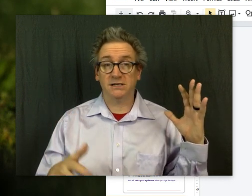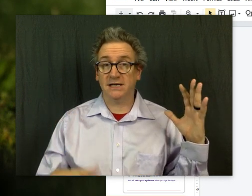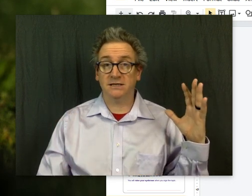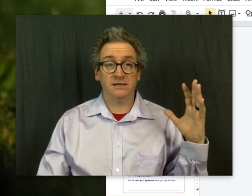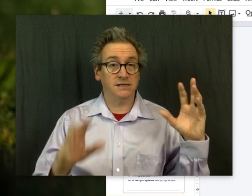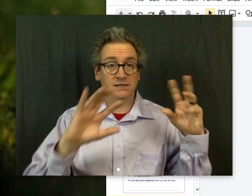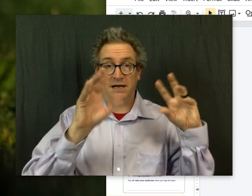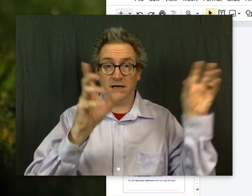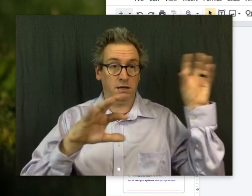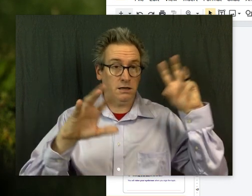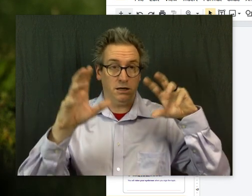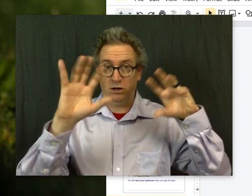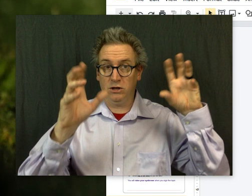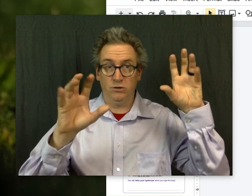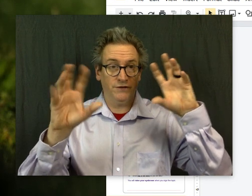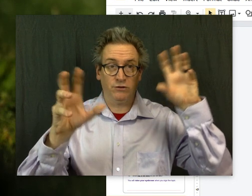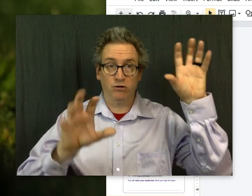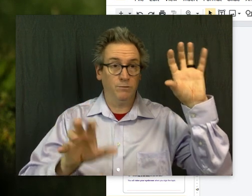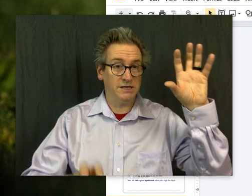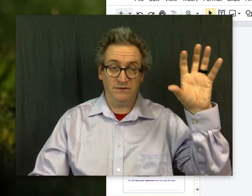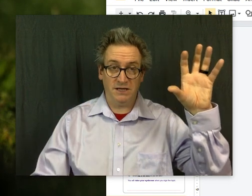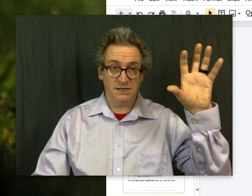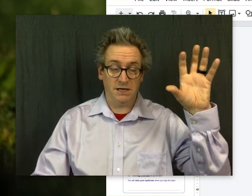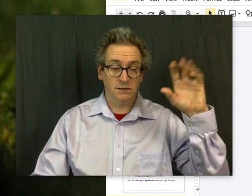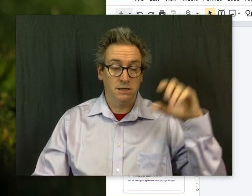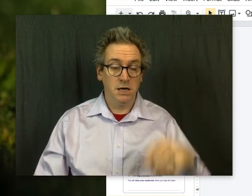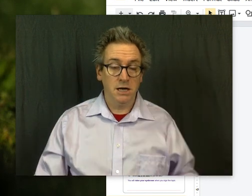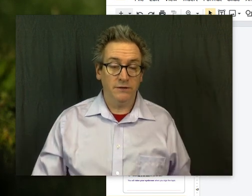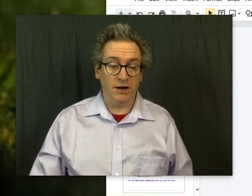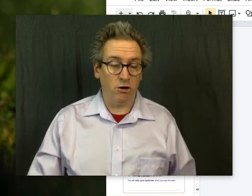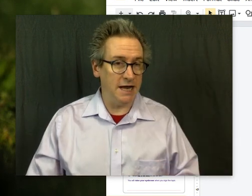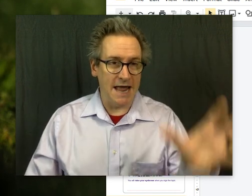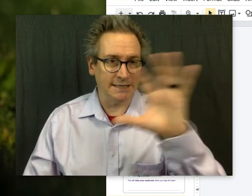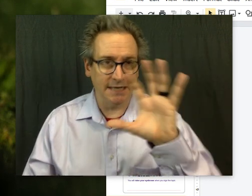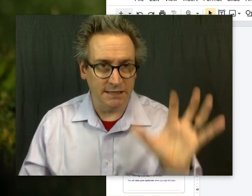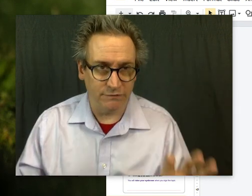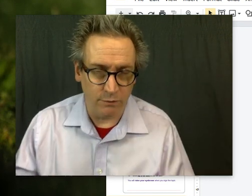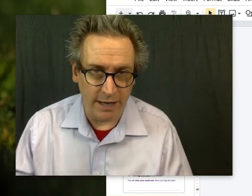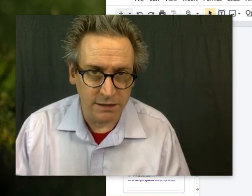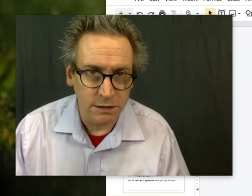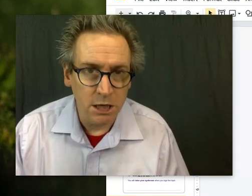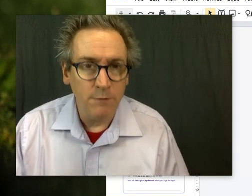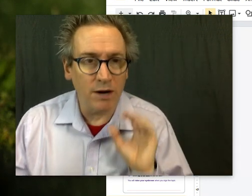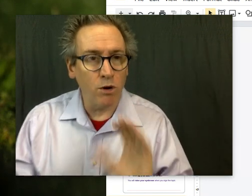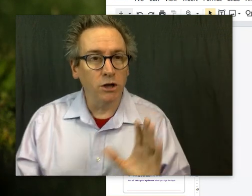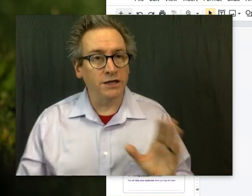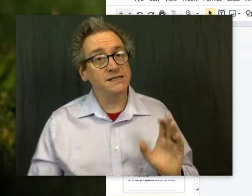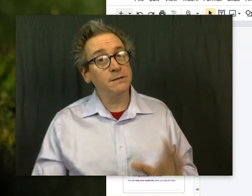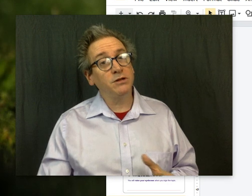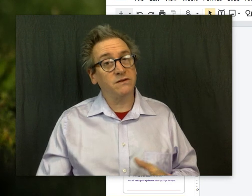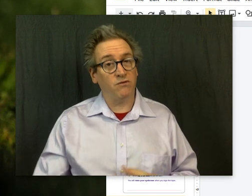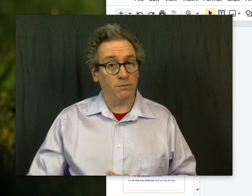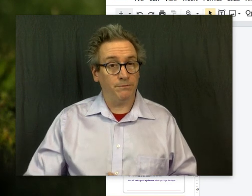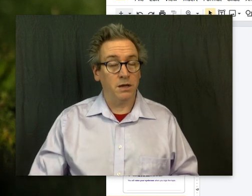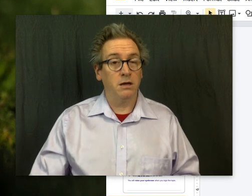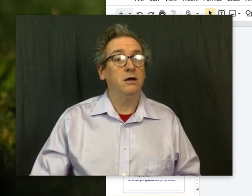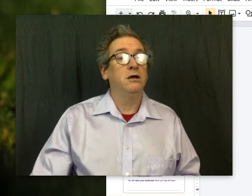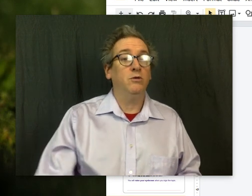long sentences that include different groupings of these things that all connect in different ways. But I want to look at the simplest